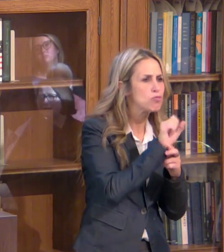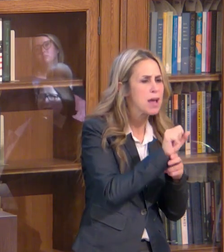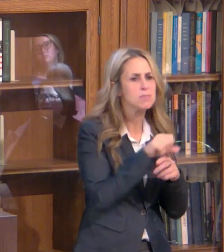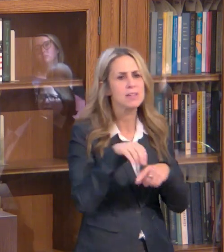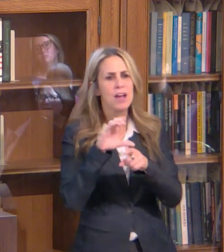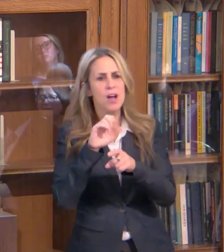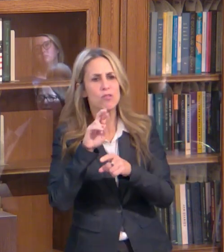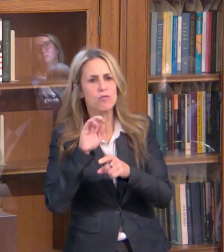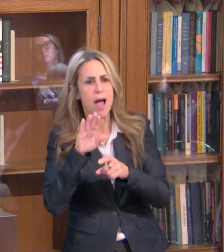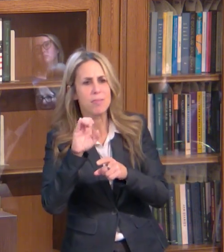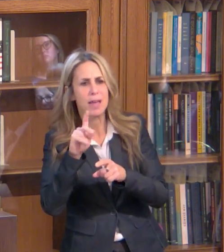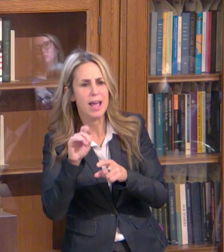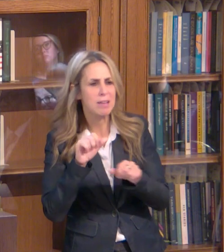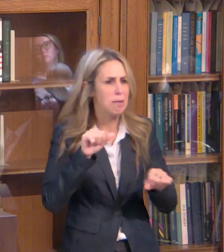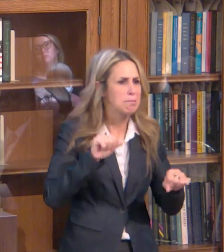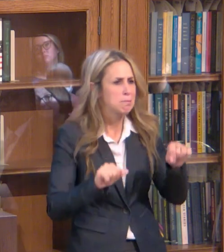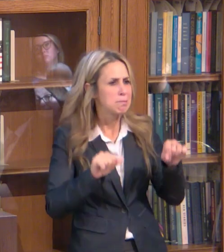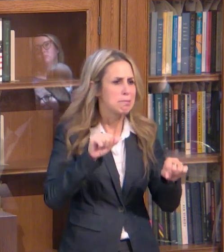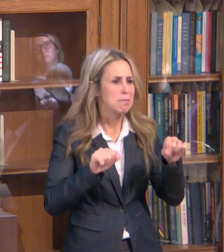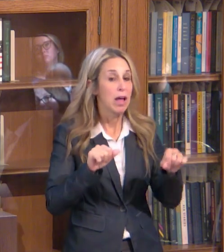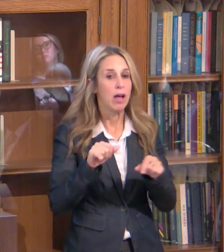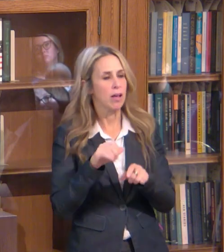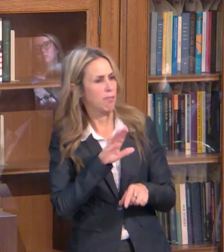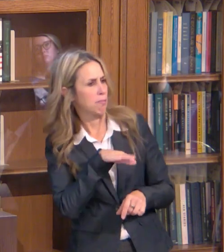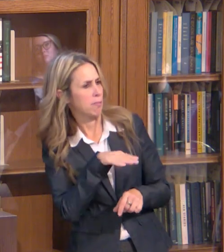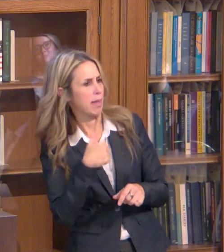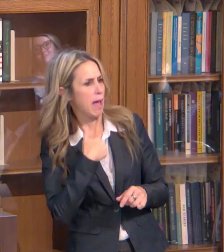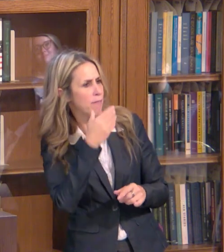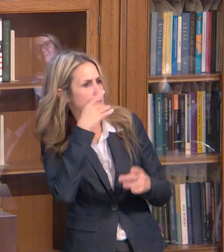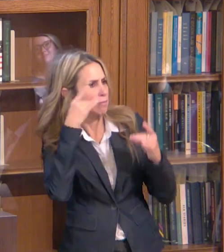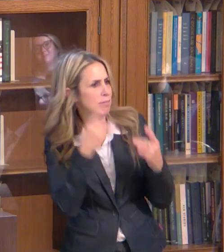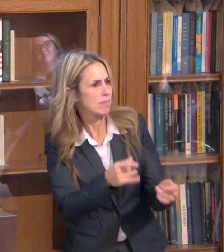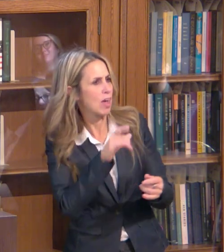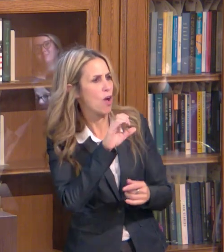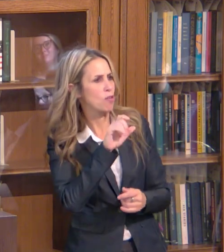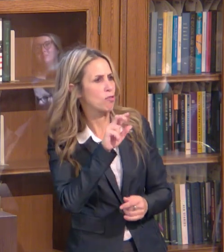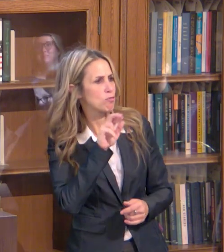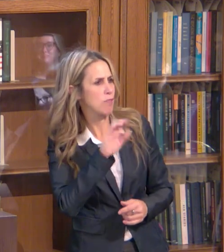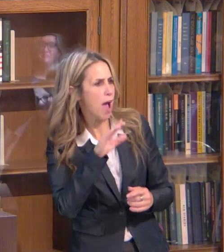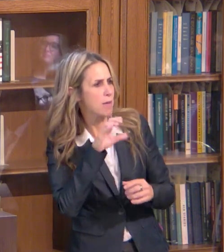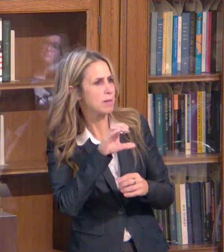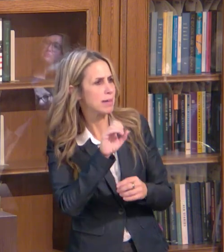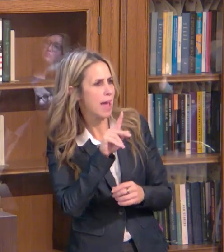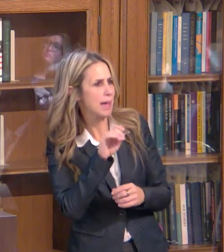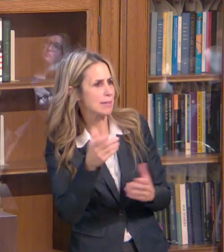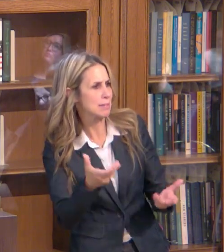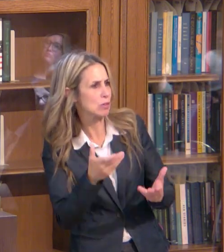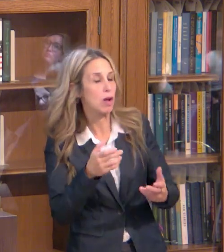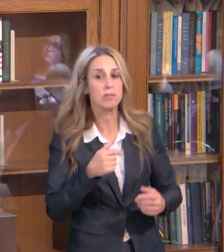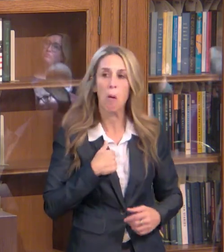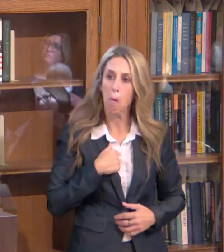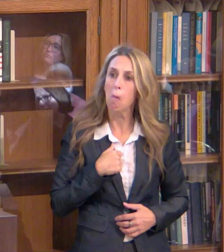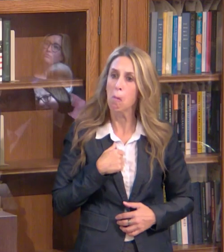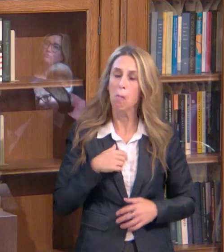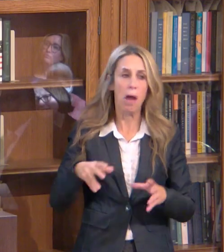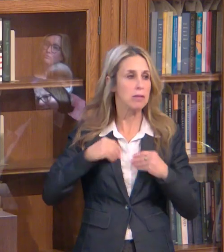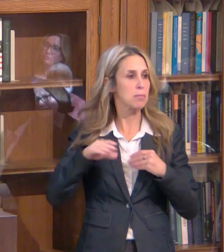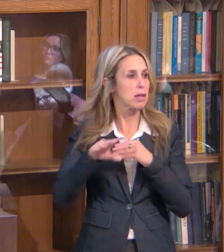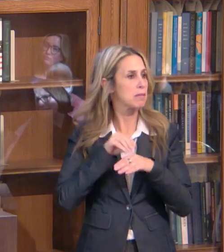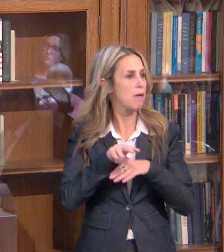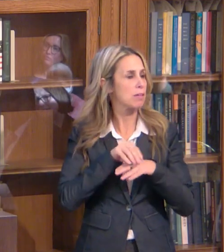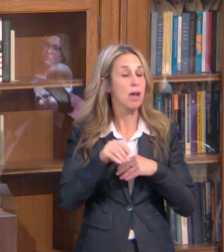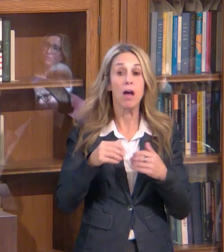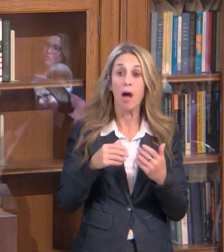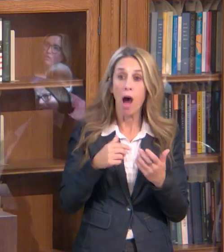he have very good crab cakes and he was I was told a connoisseur crab cake kind ofur and so I took his advice and I said no I want the